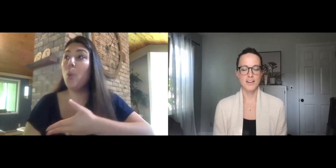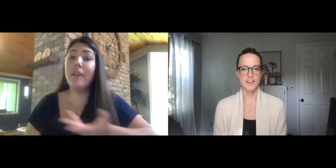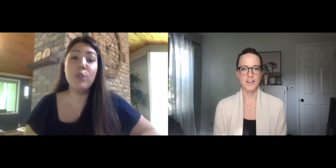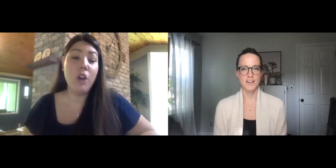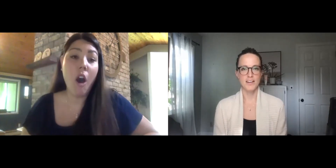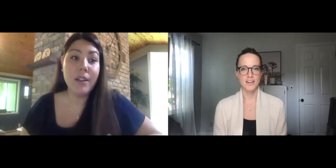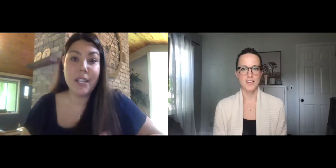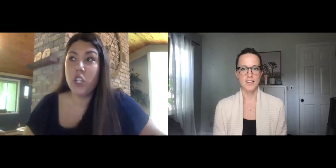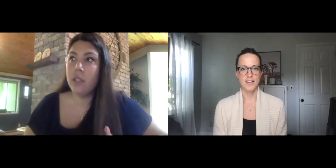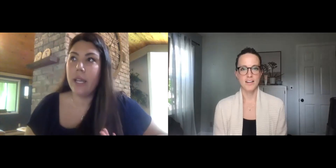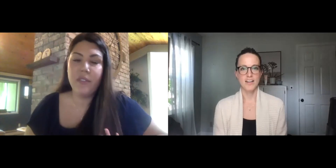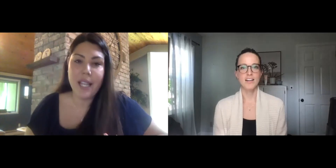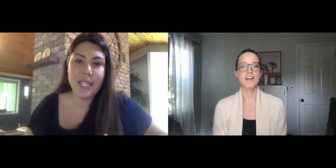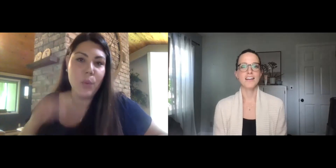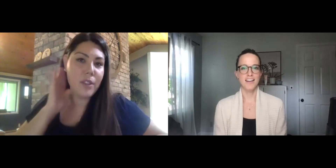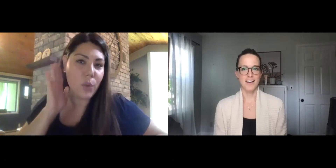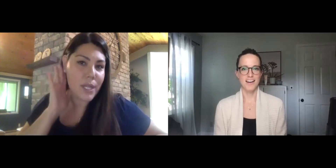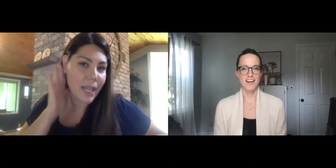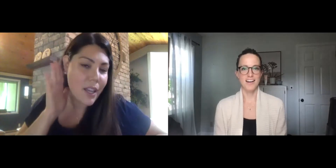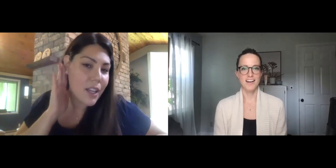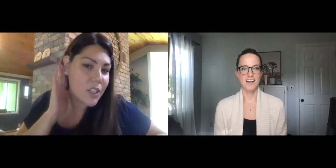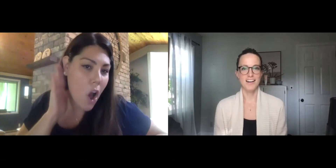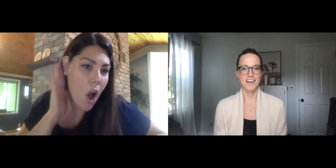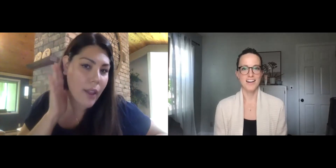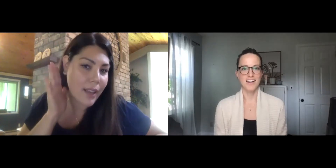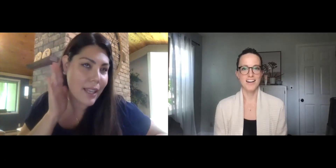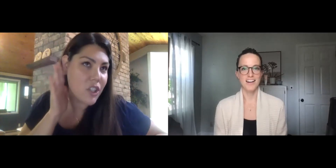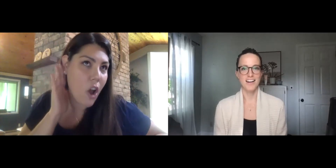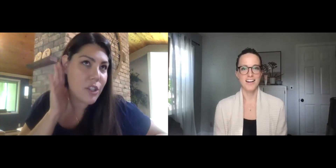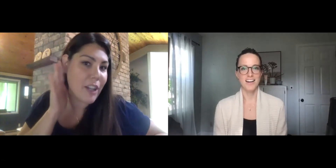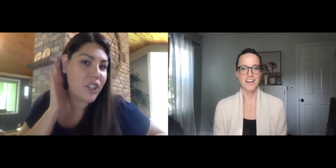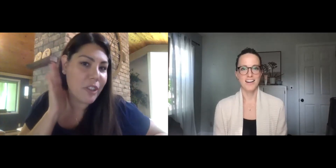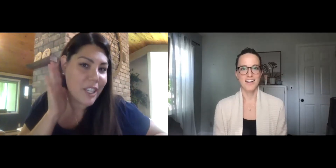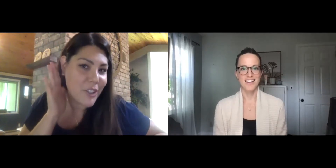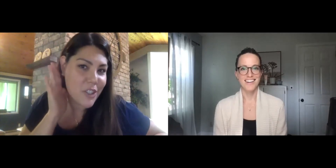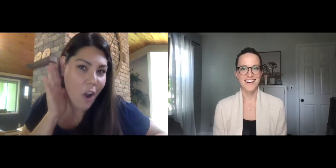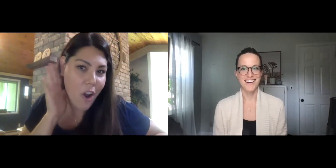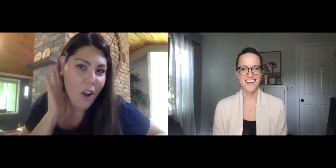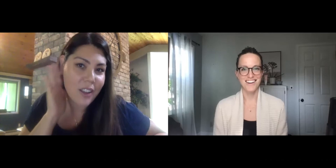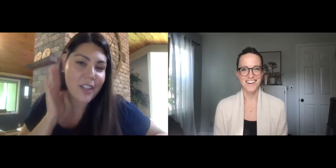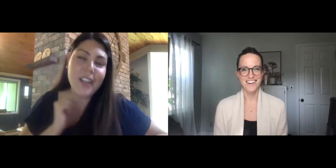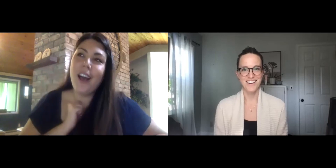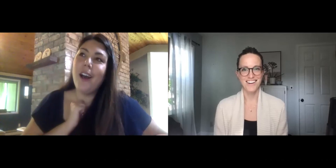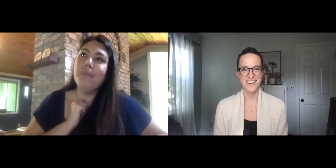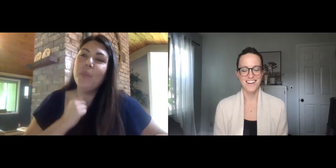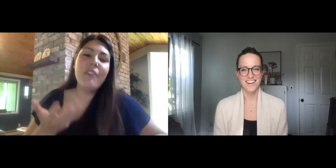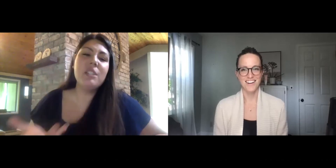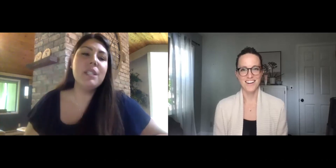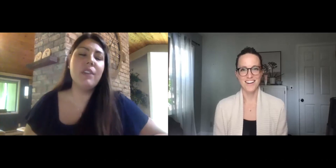Yeah. 2 dogs that she like is fascinated with. So we saw dog, like the dog scratching your ears, dog.